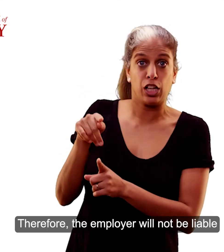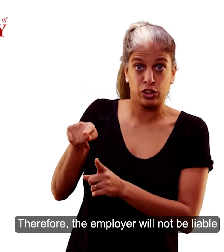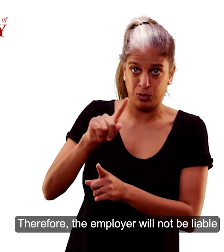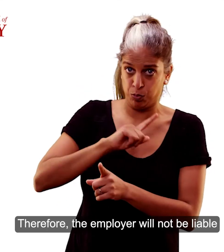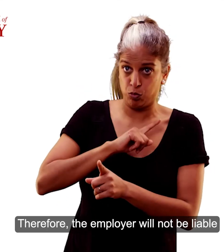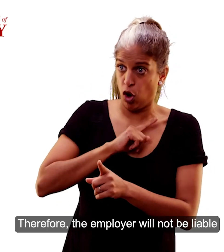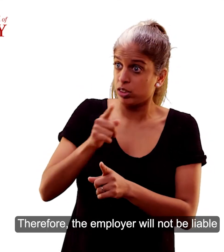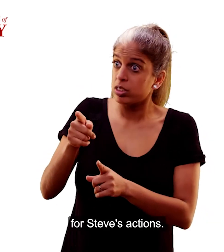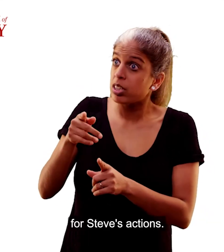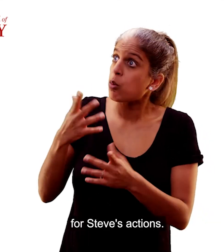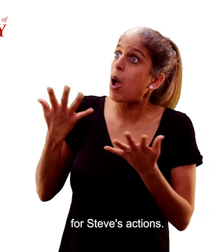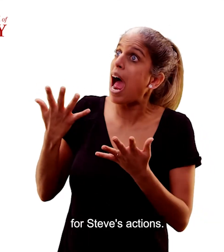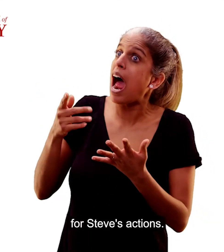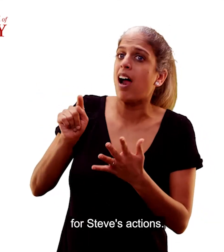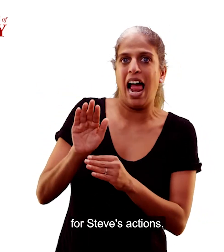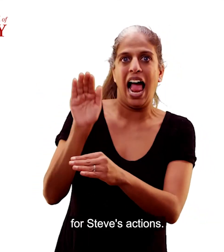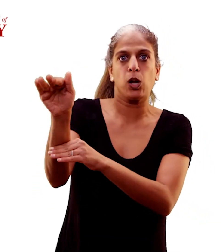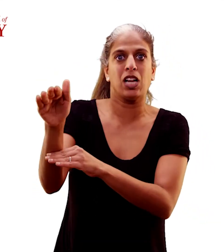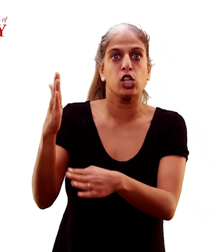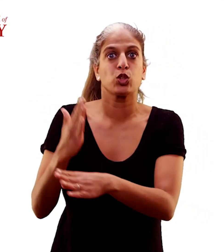not be liable for Steve's actions.